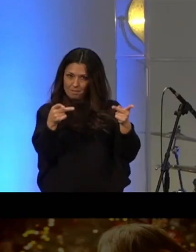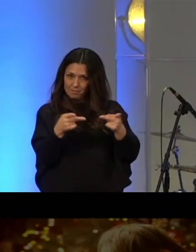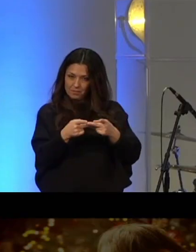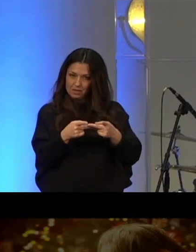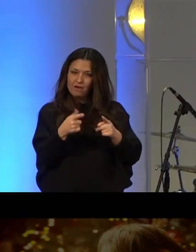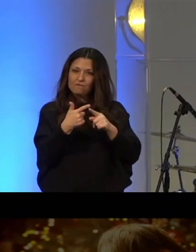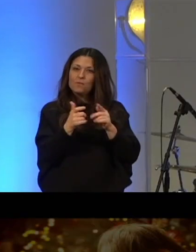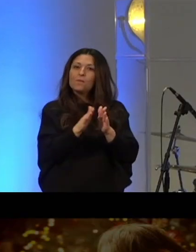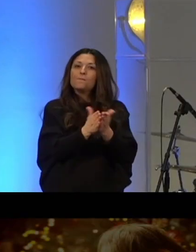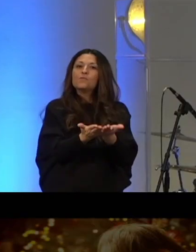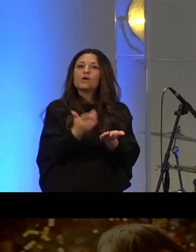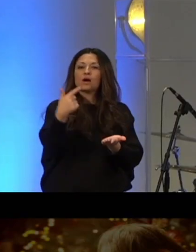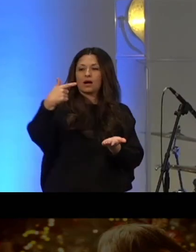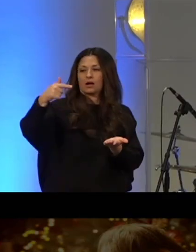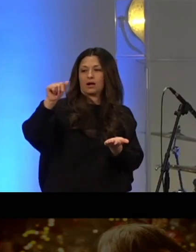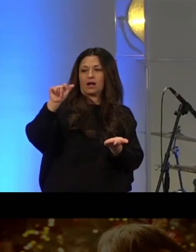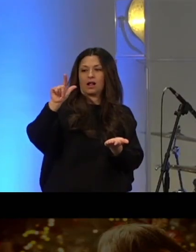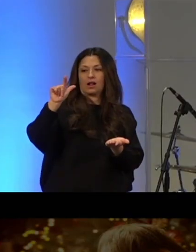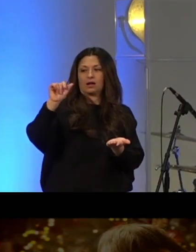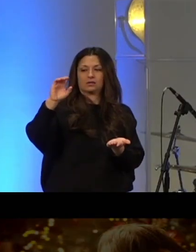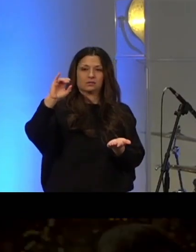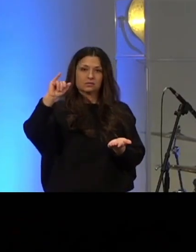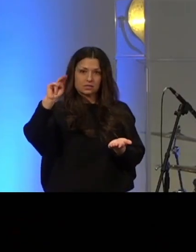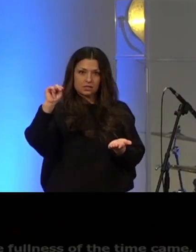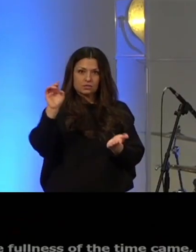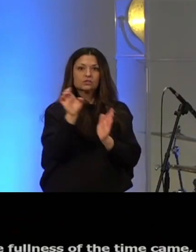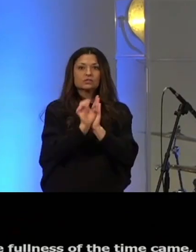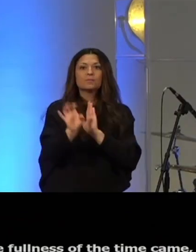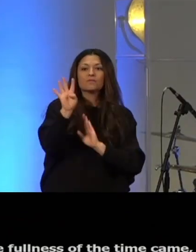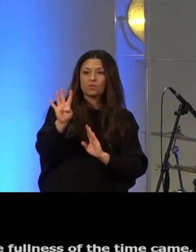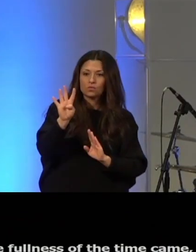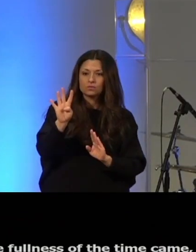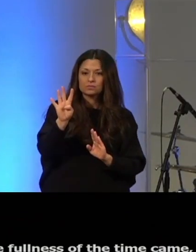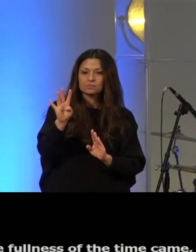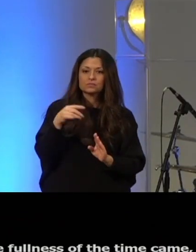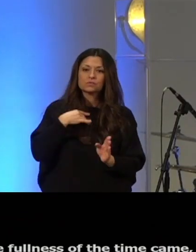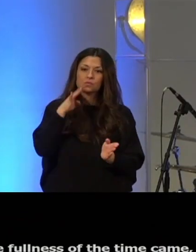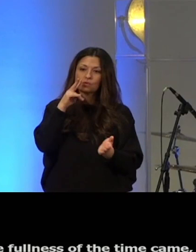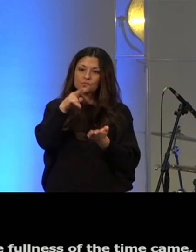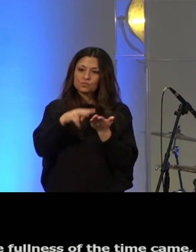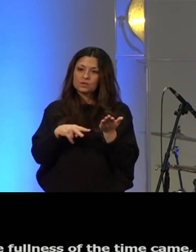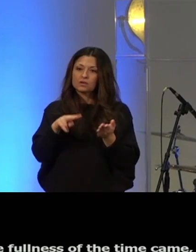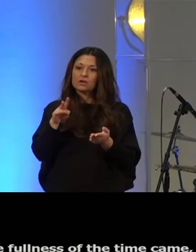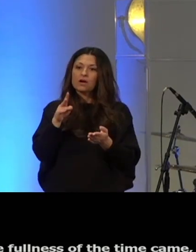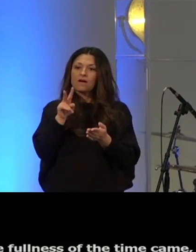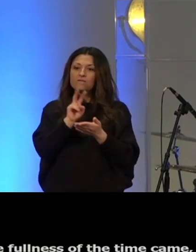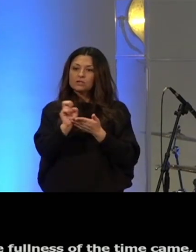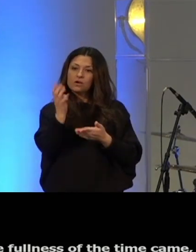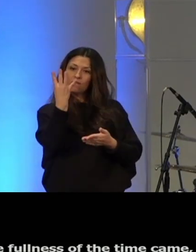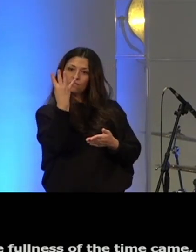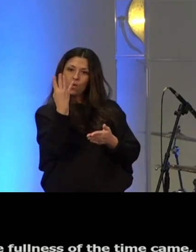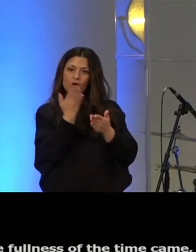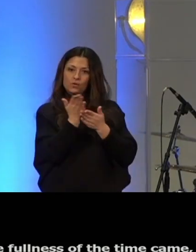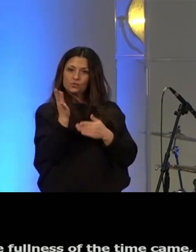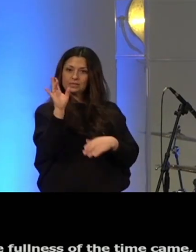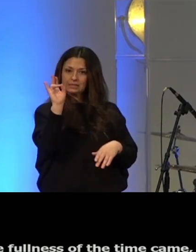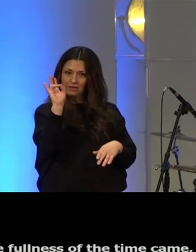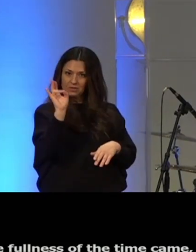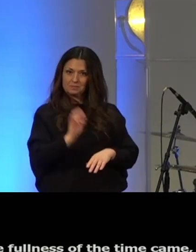Galatians, chapter 4. And I'm going to read verses 4 through 7.